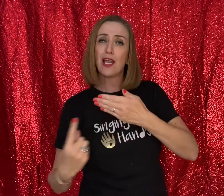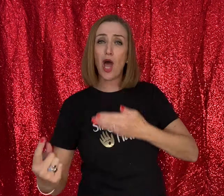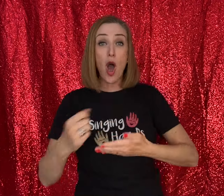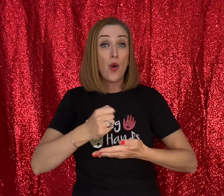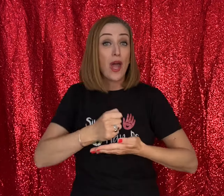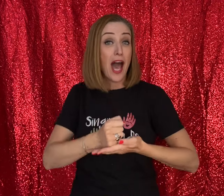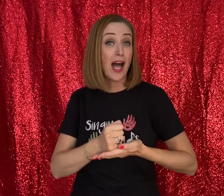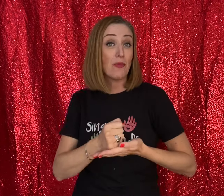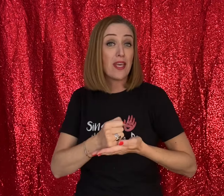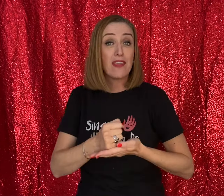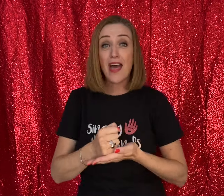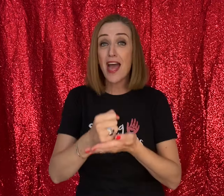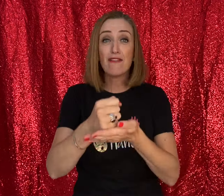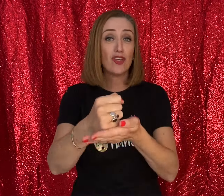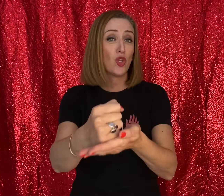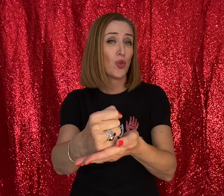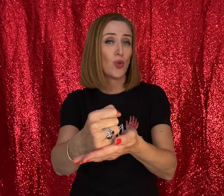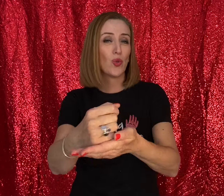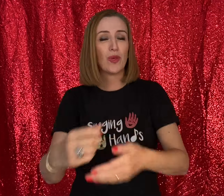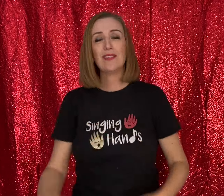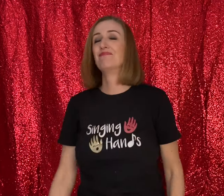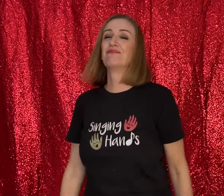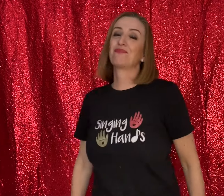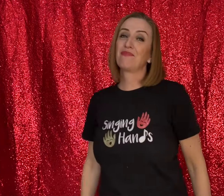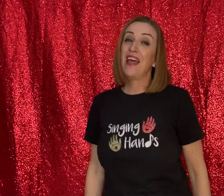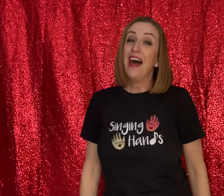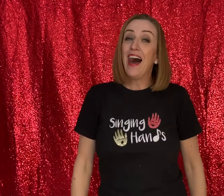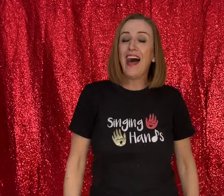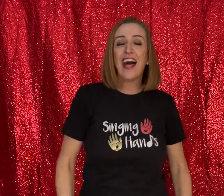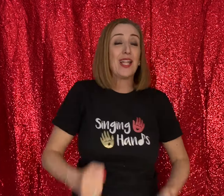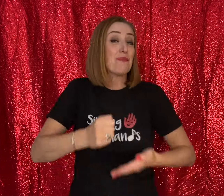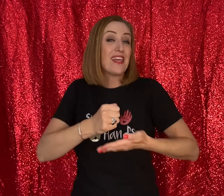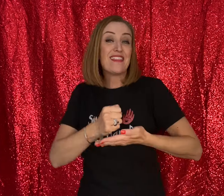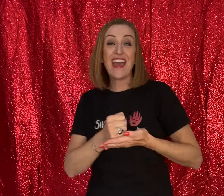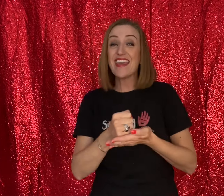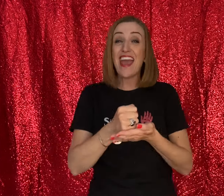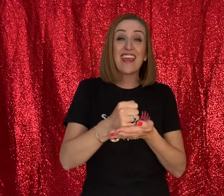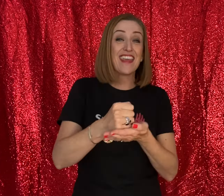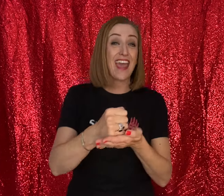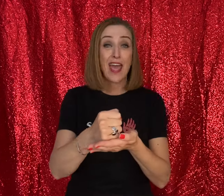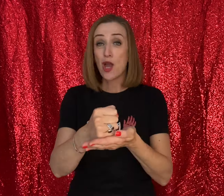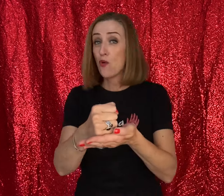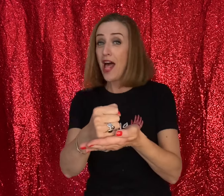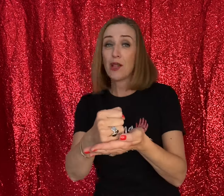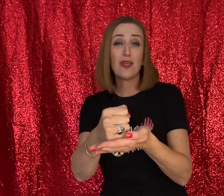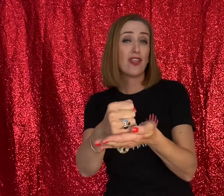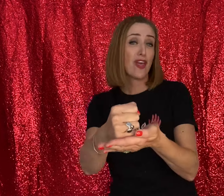alone. I'll be there for you. I'll be there, yeah, yeah. I'll be there for